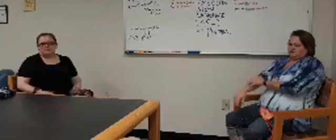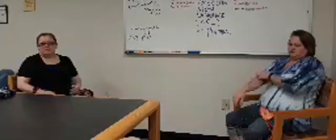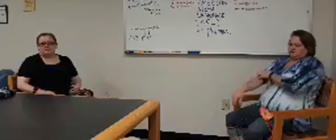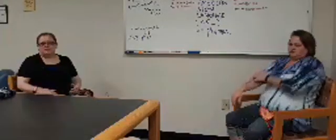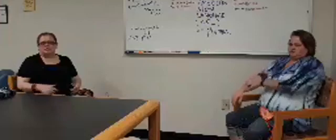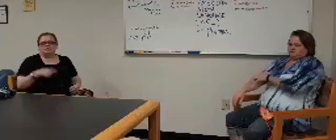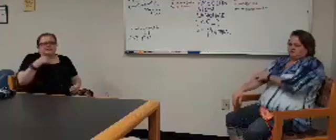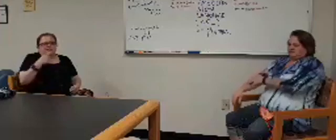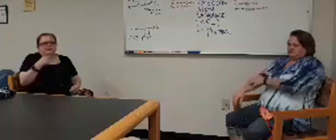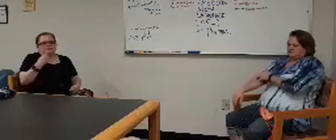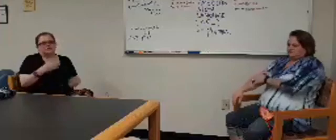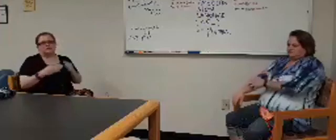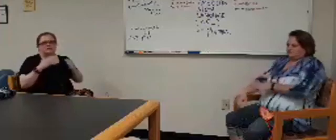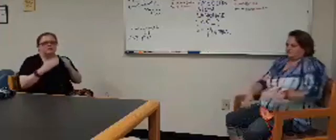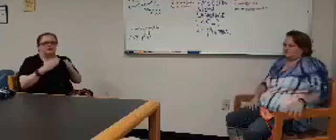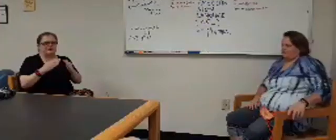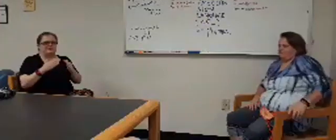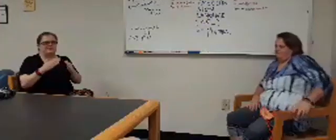The hearing community is